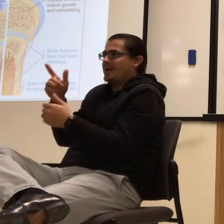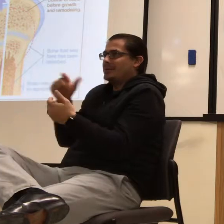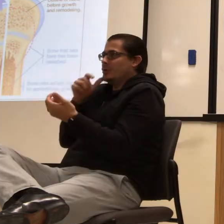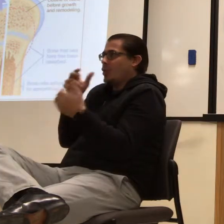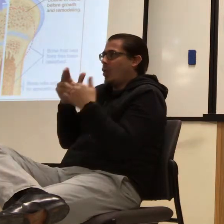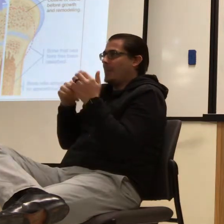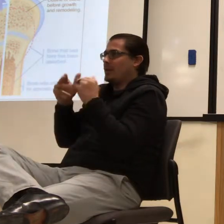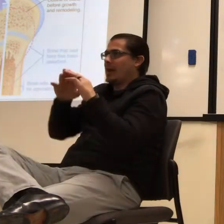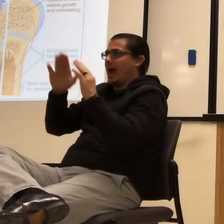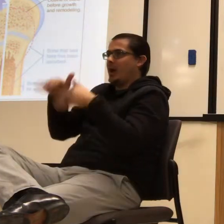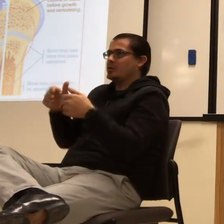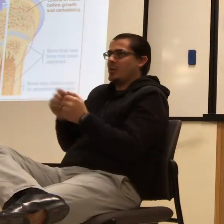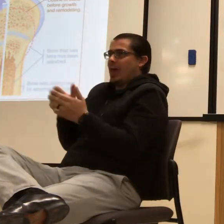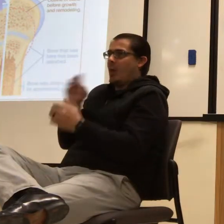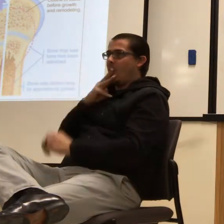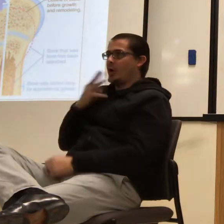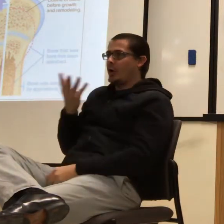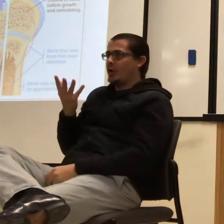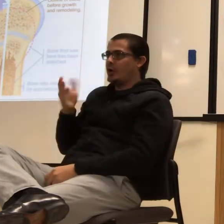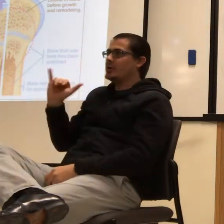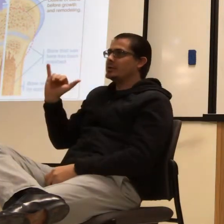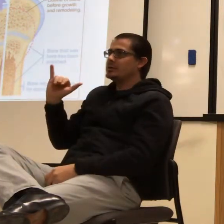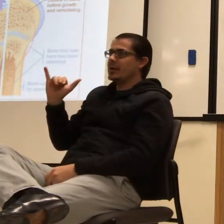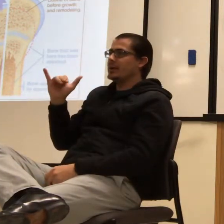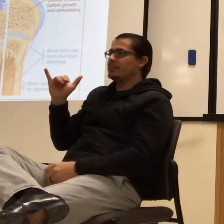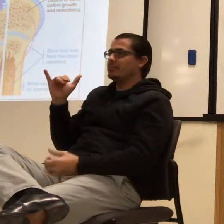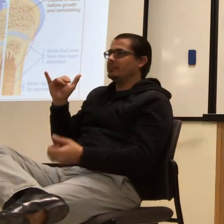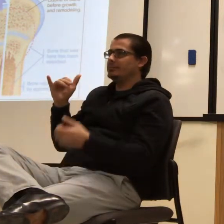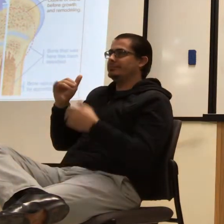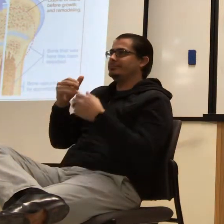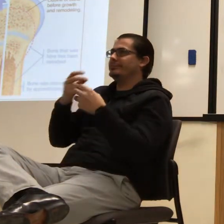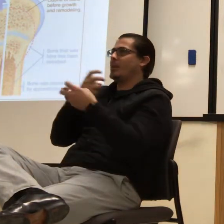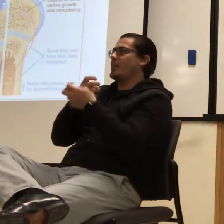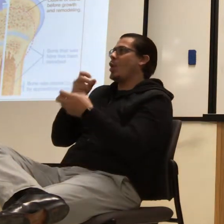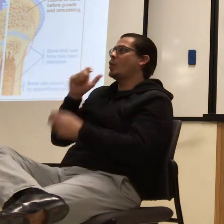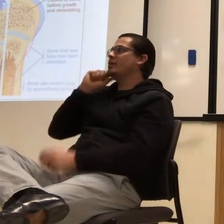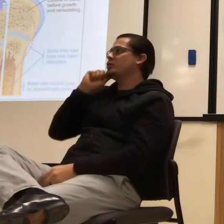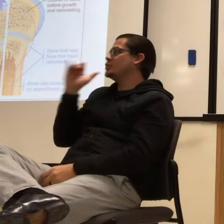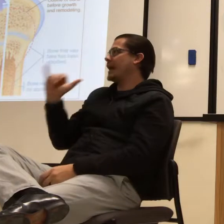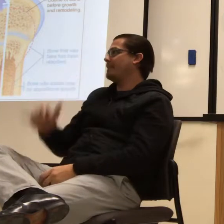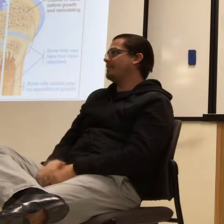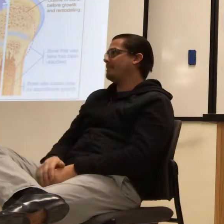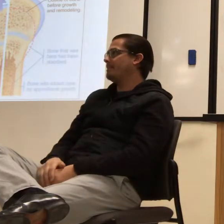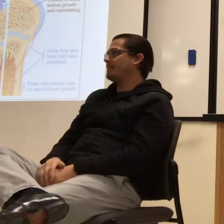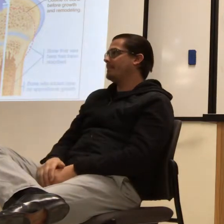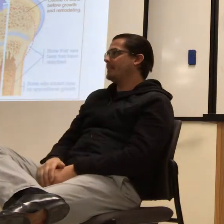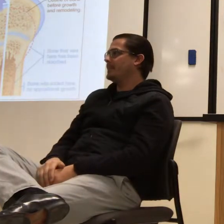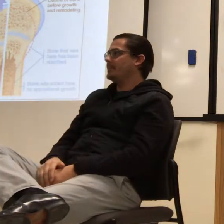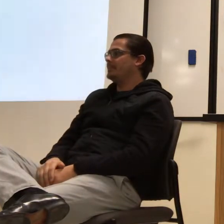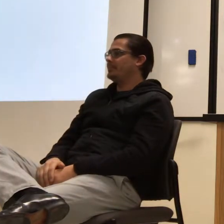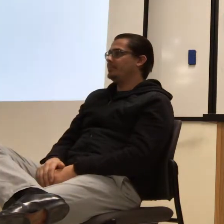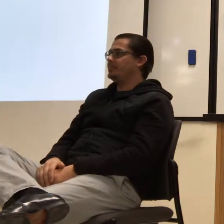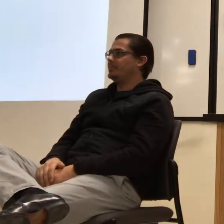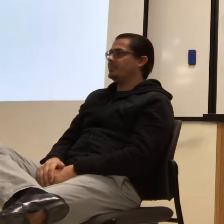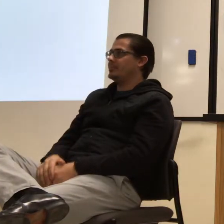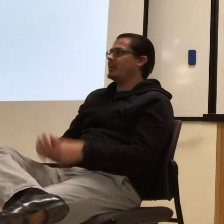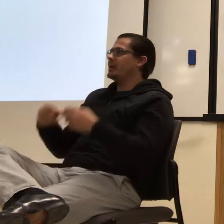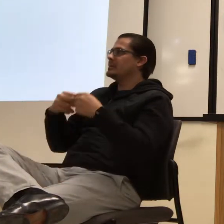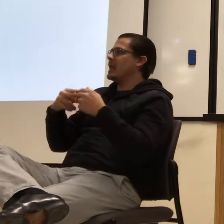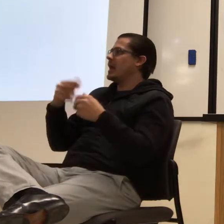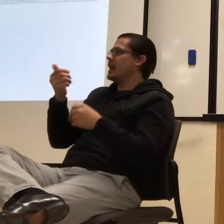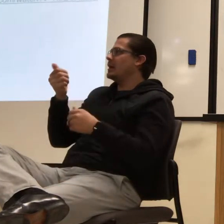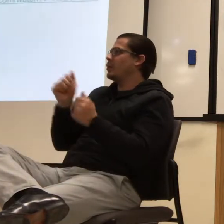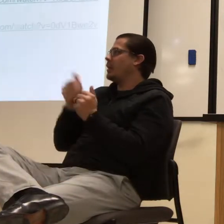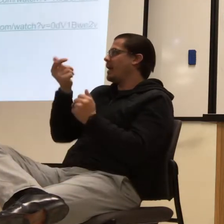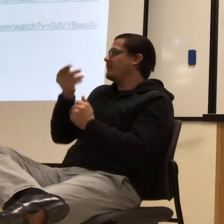no water. Same thing with building bone tissue. There's a couple of slides here. Now there's a slide here with a couple of links. Excuse me. Let me